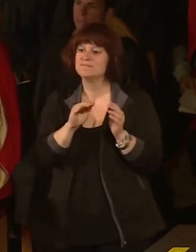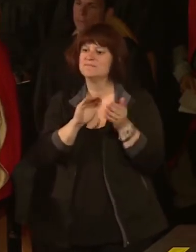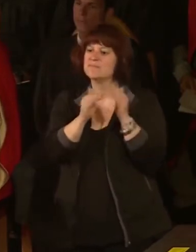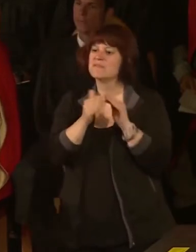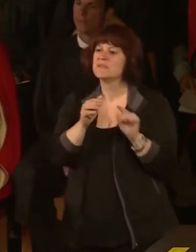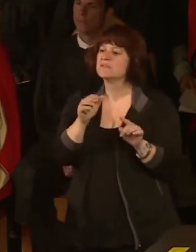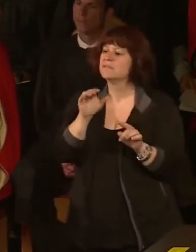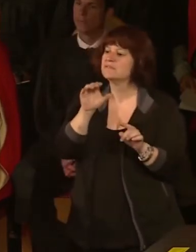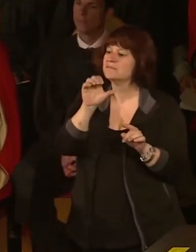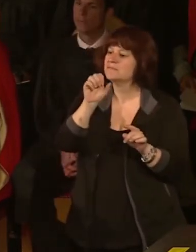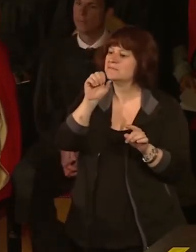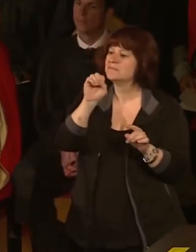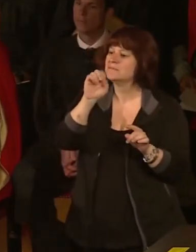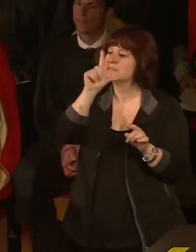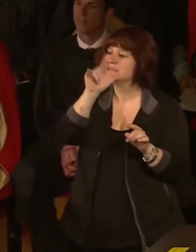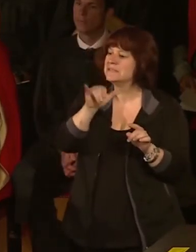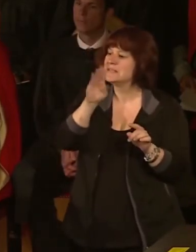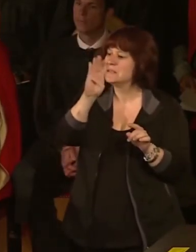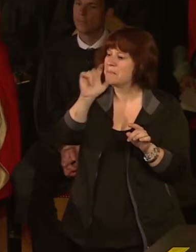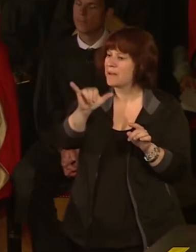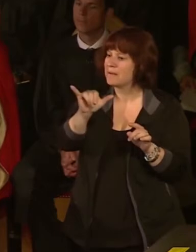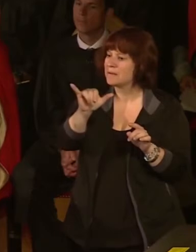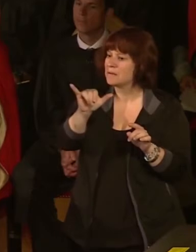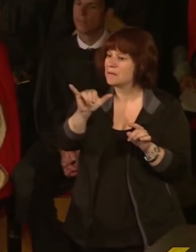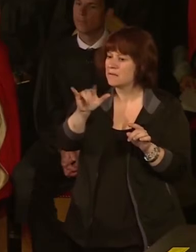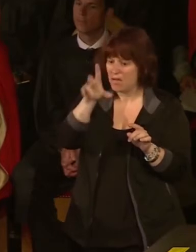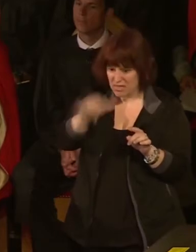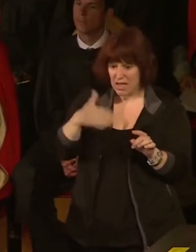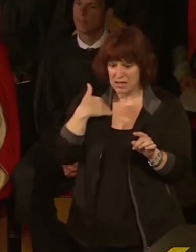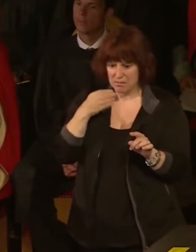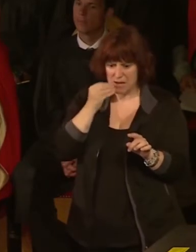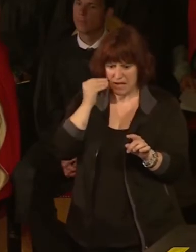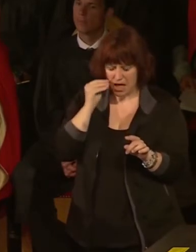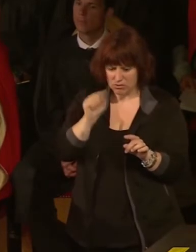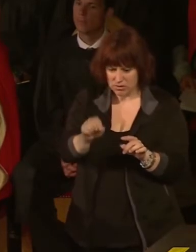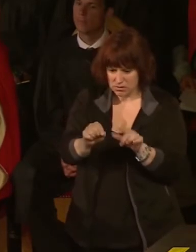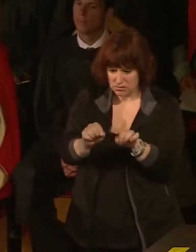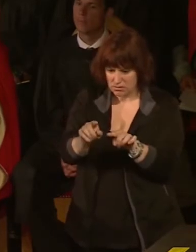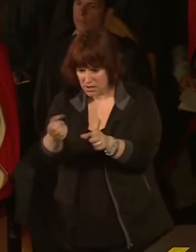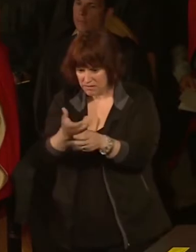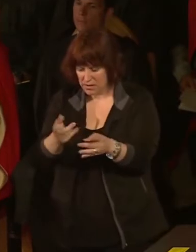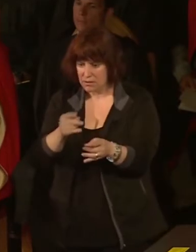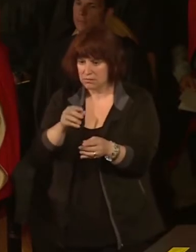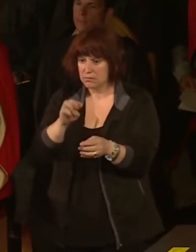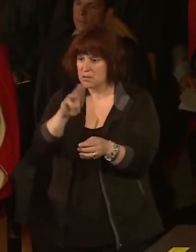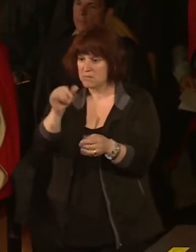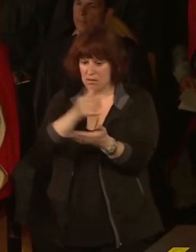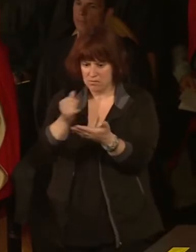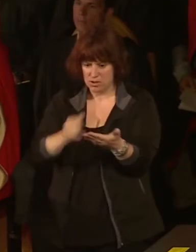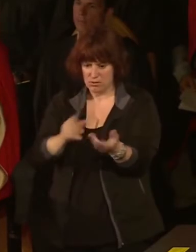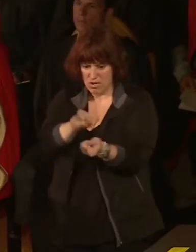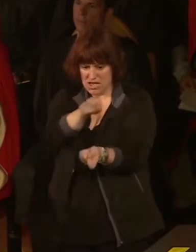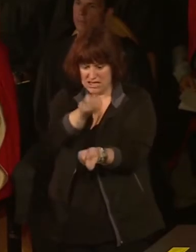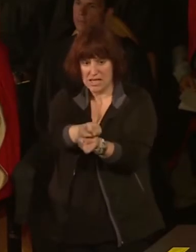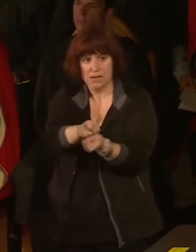in eastern Ontario with my house on it. 803 Alina Lane, there's Russell Thompson's house. What's up with that?